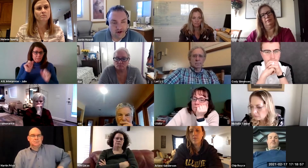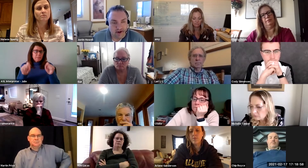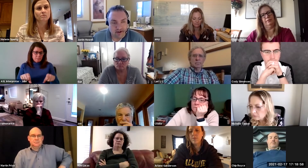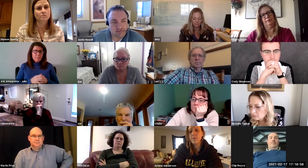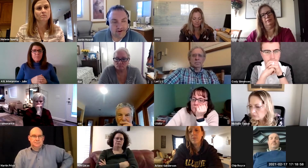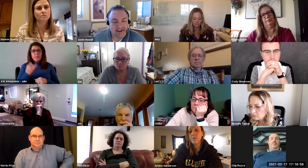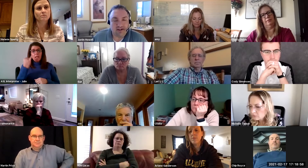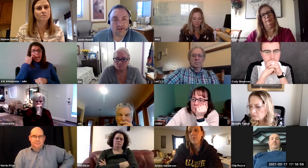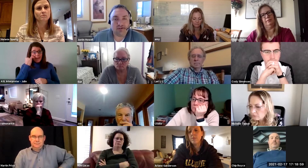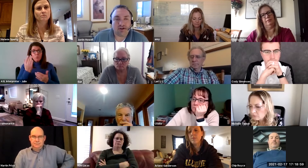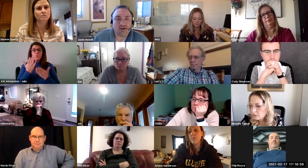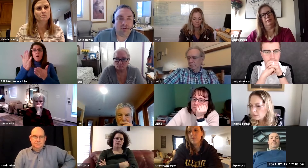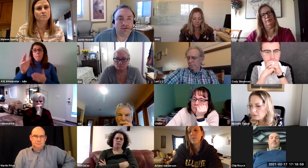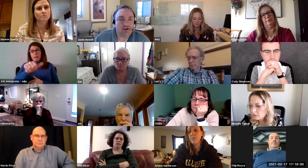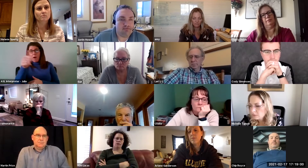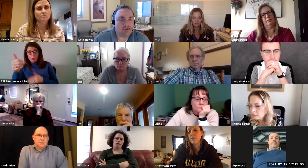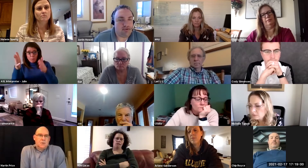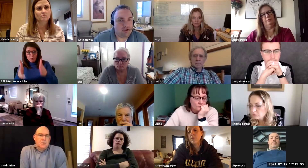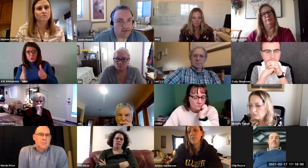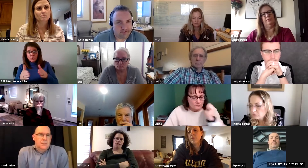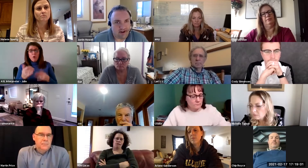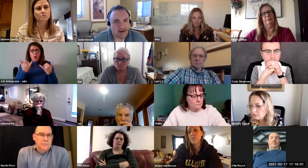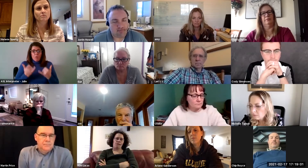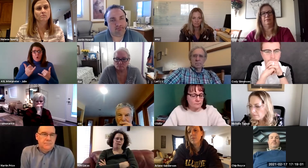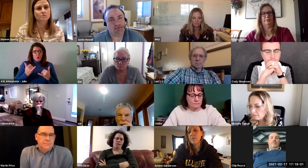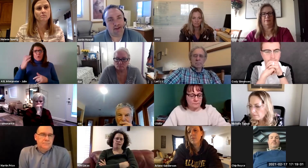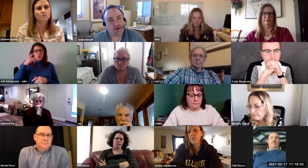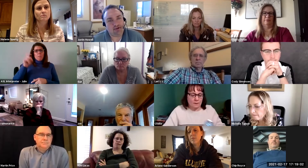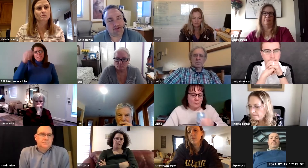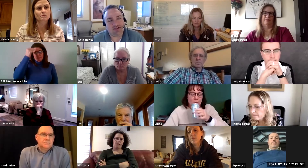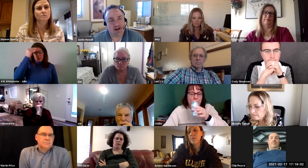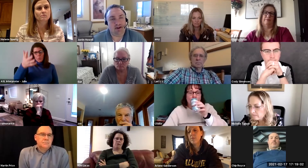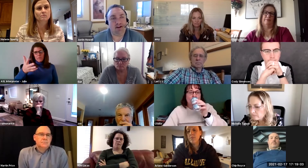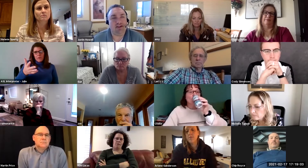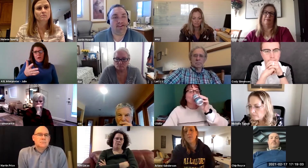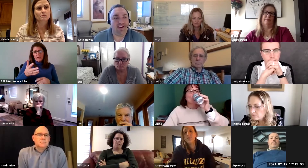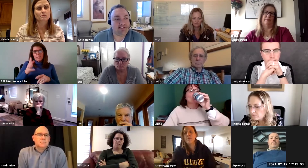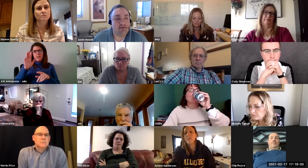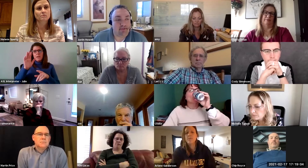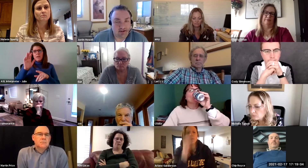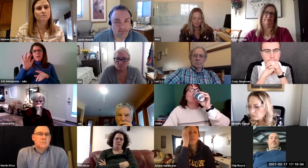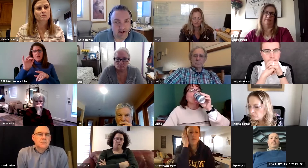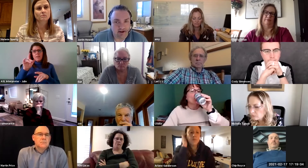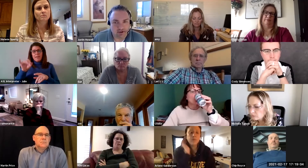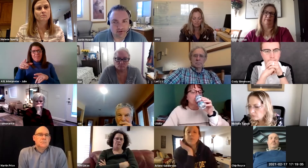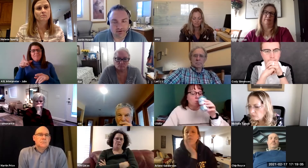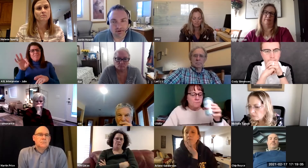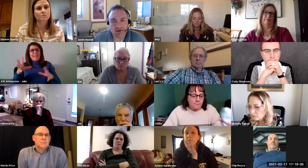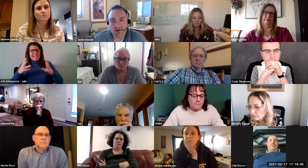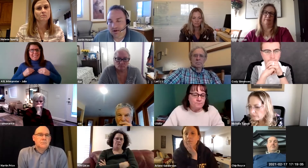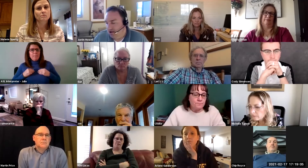If we nominate someone else, the current chair must be notified by the person that's nominated that they accept that